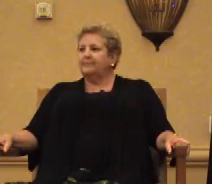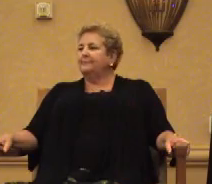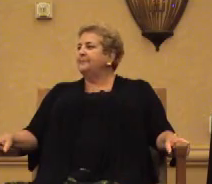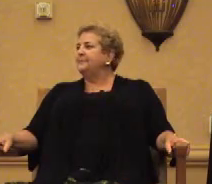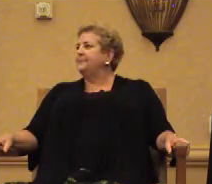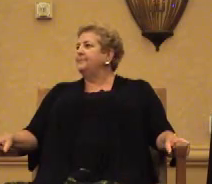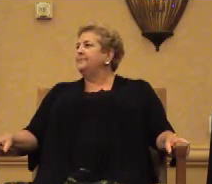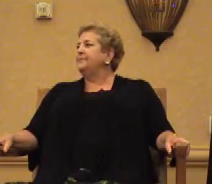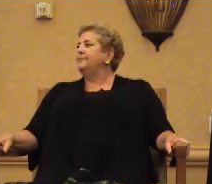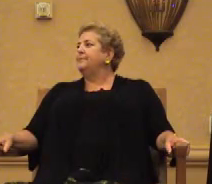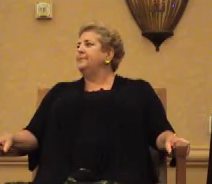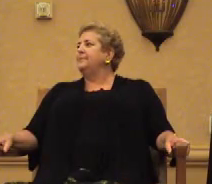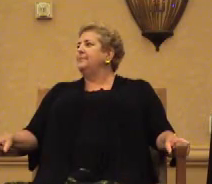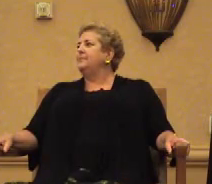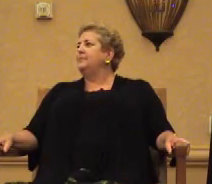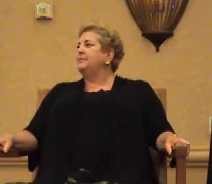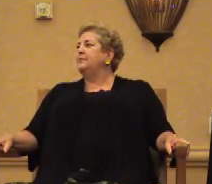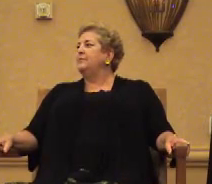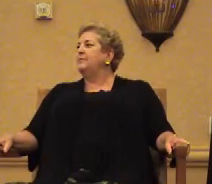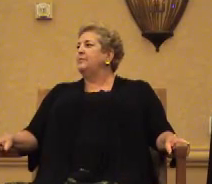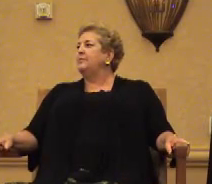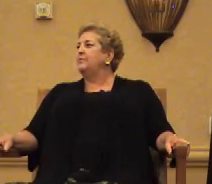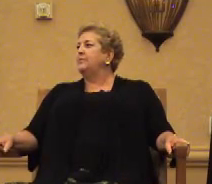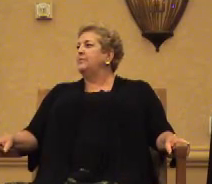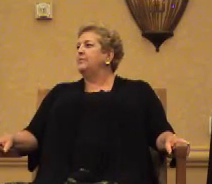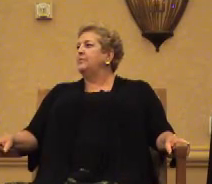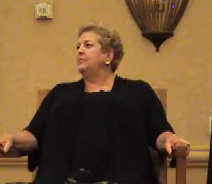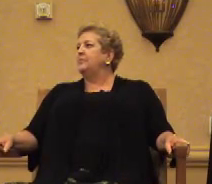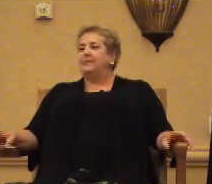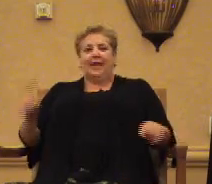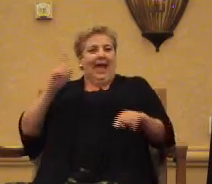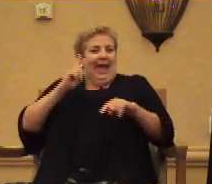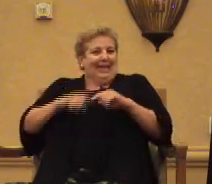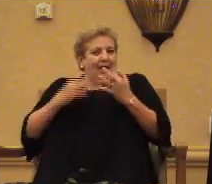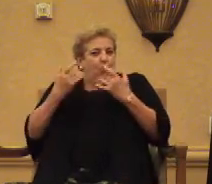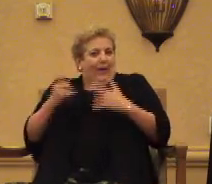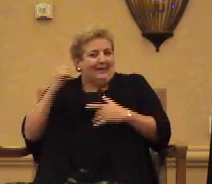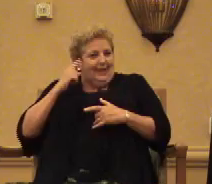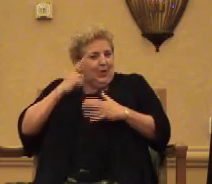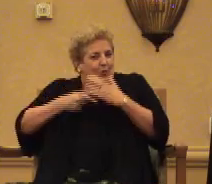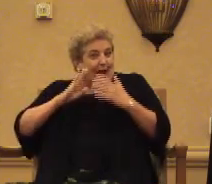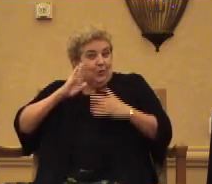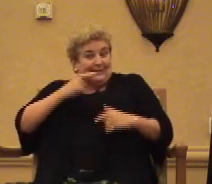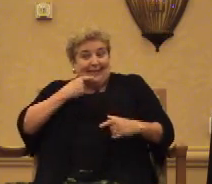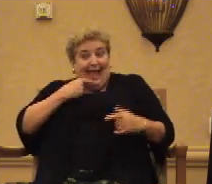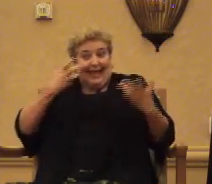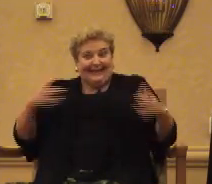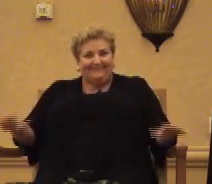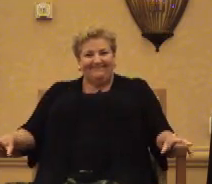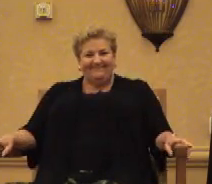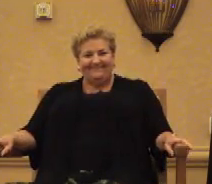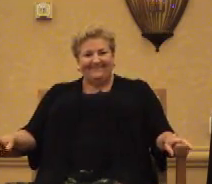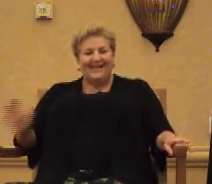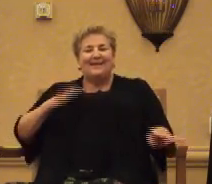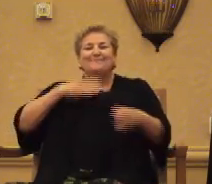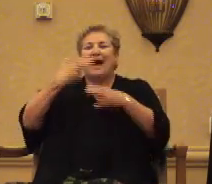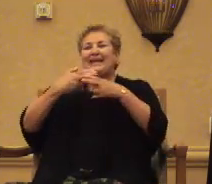Wait to hear what I'm going to say. My name's Bob Darrell, and I'm